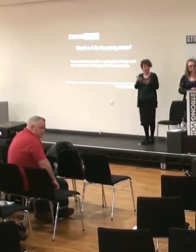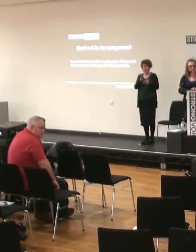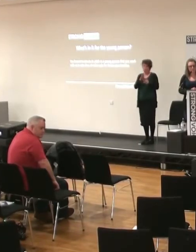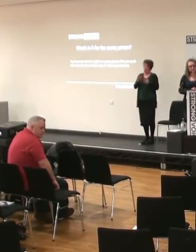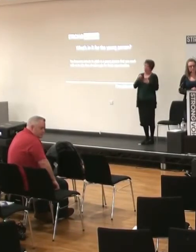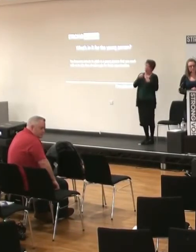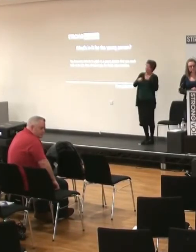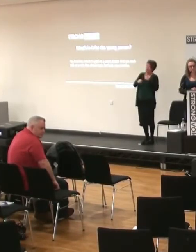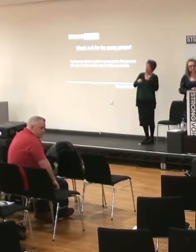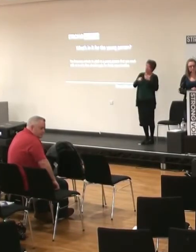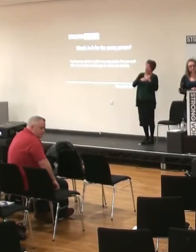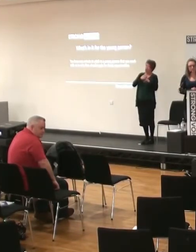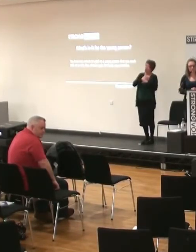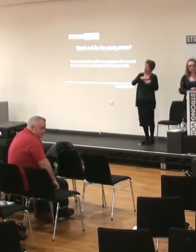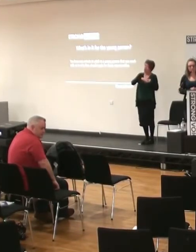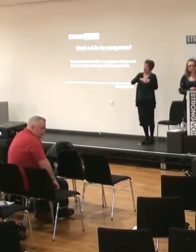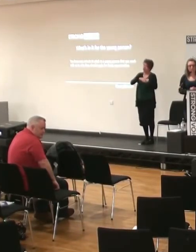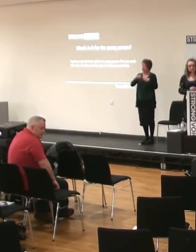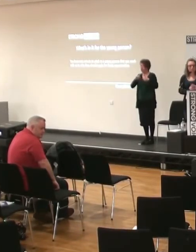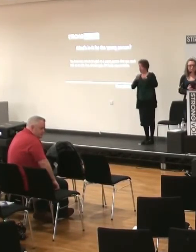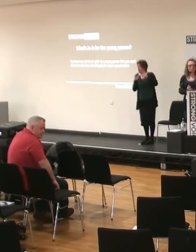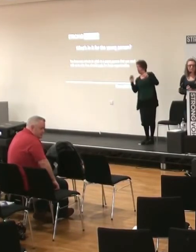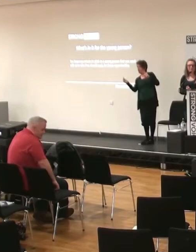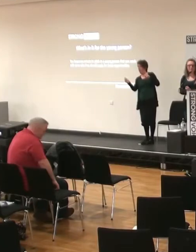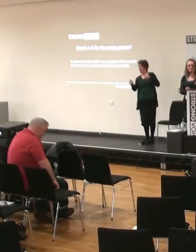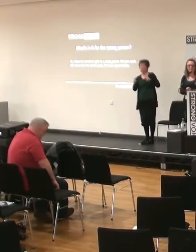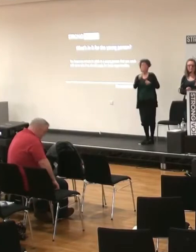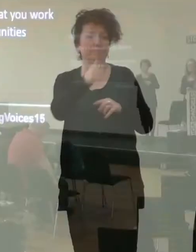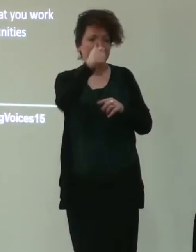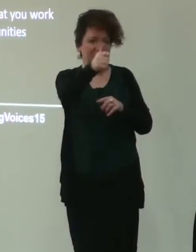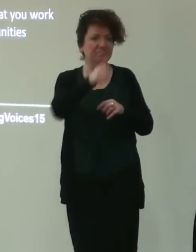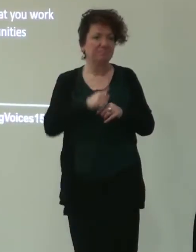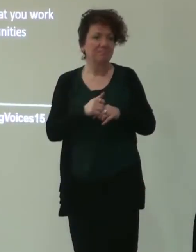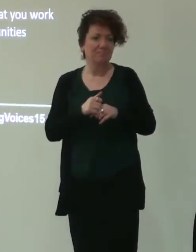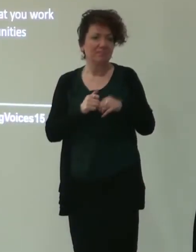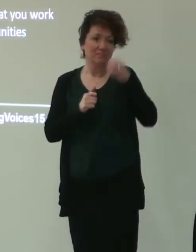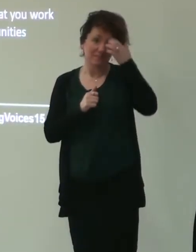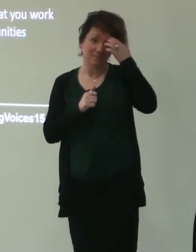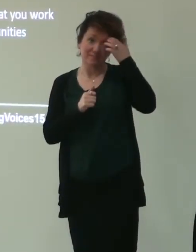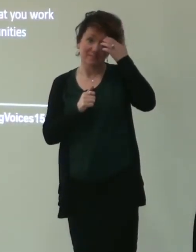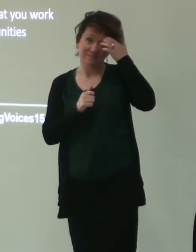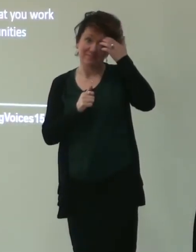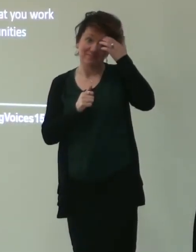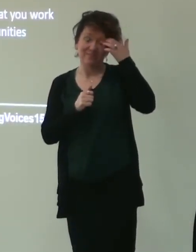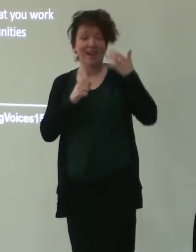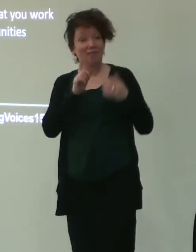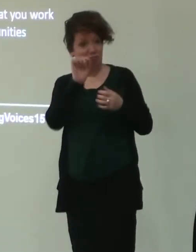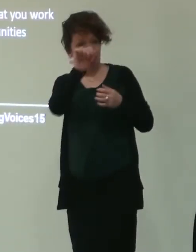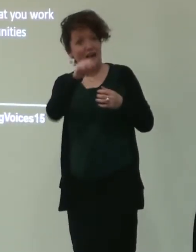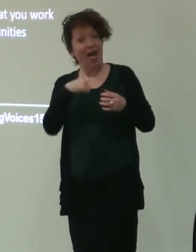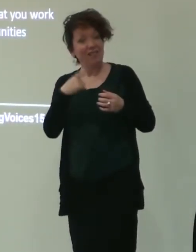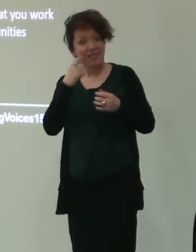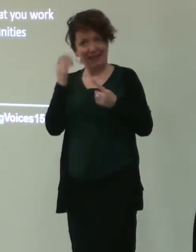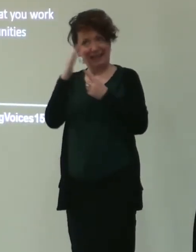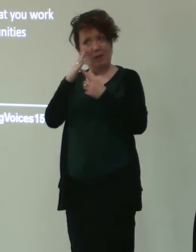youth work apprenticeship. So Yeah, that's fantastic, and I'd say that that's one of the key things that we've